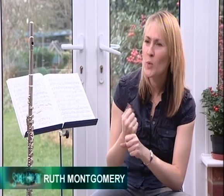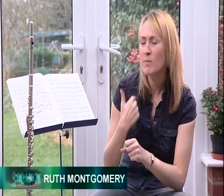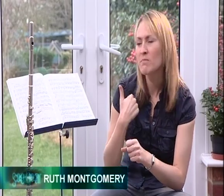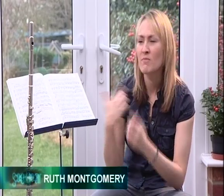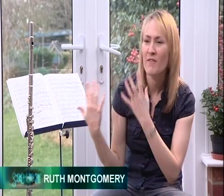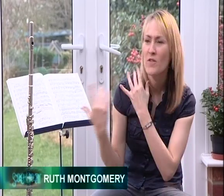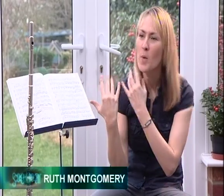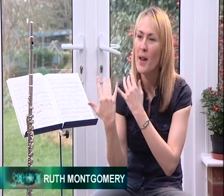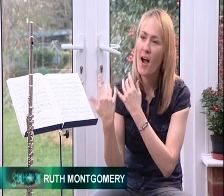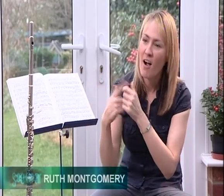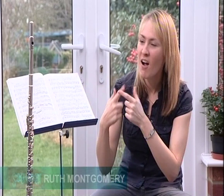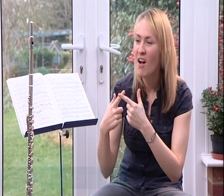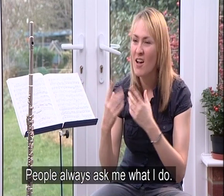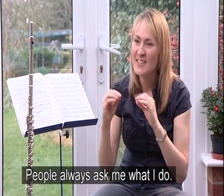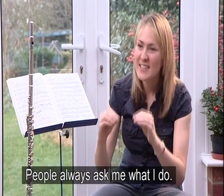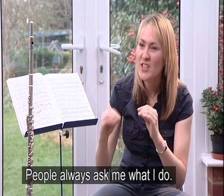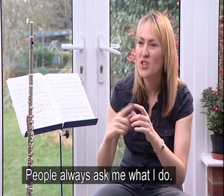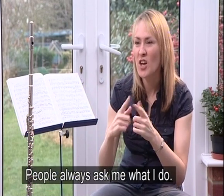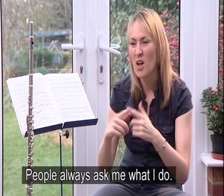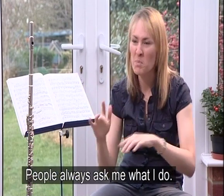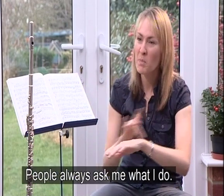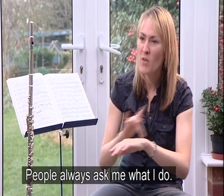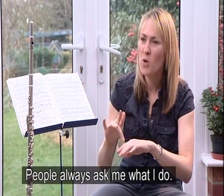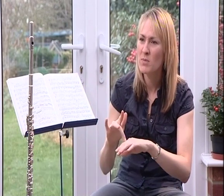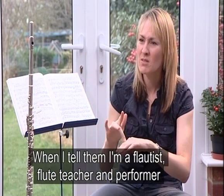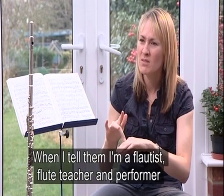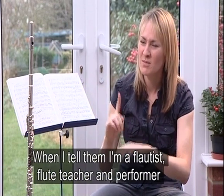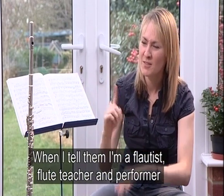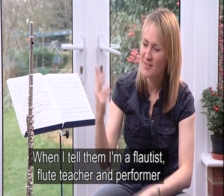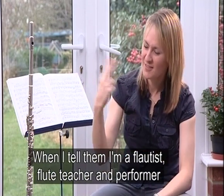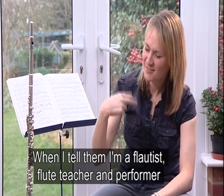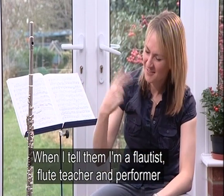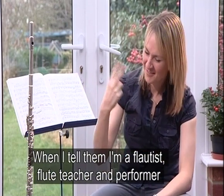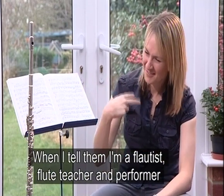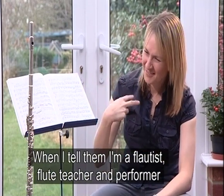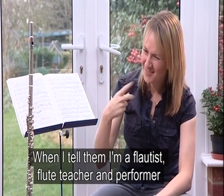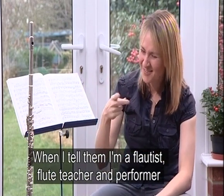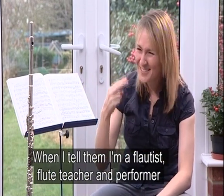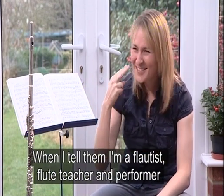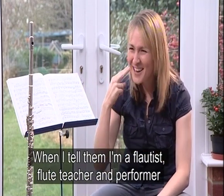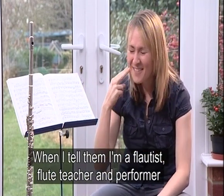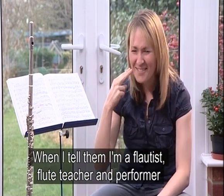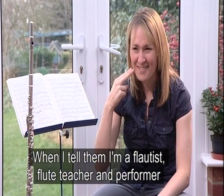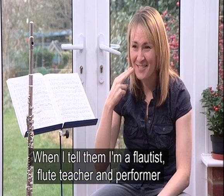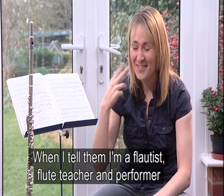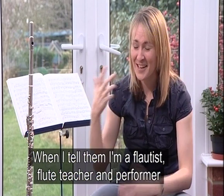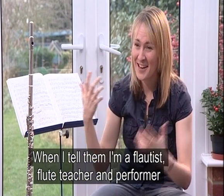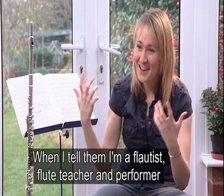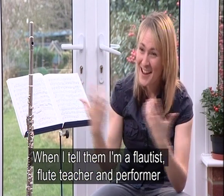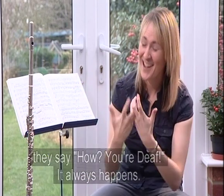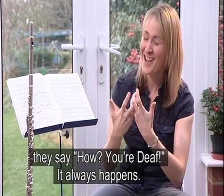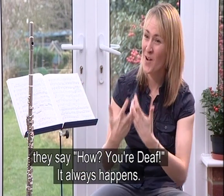People always ask me what I do. When I tell them I'm a flautist, flute teacher and performer, they look at me and